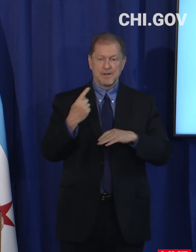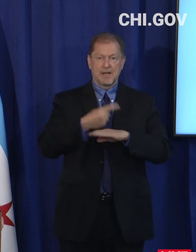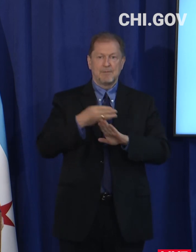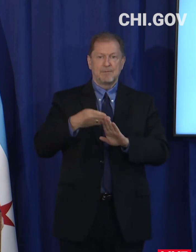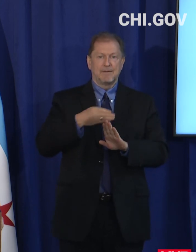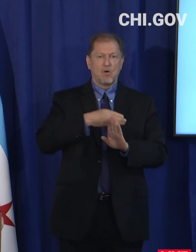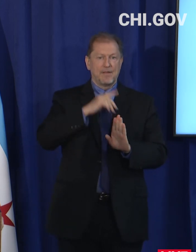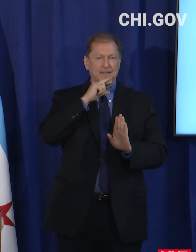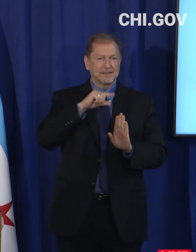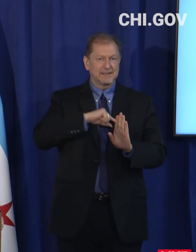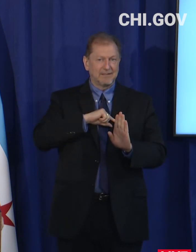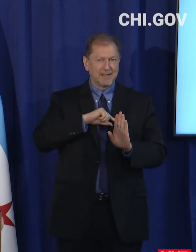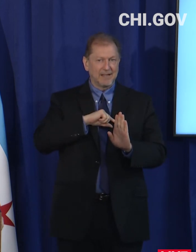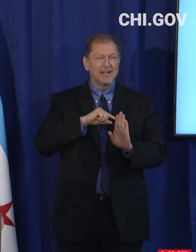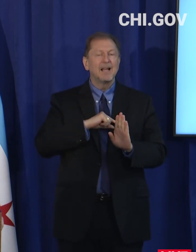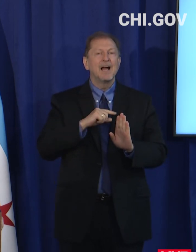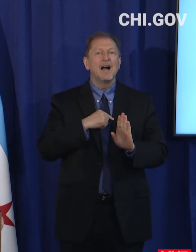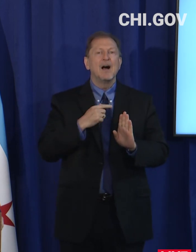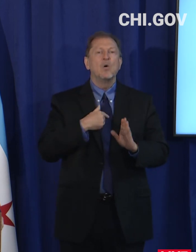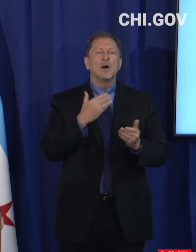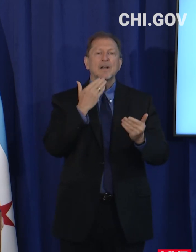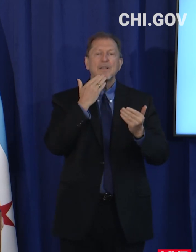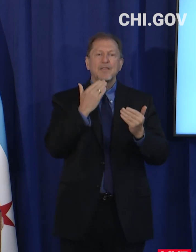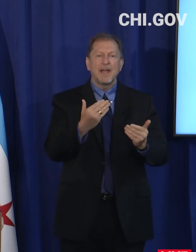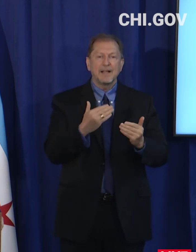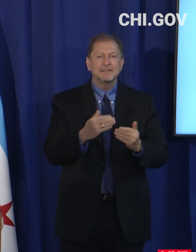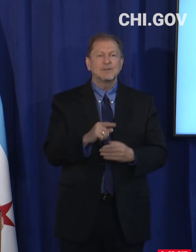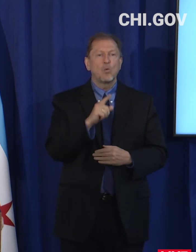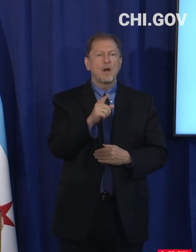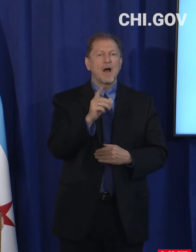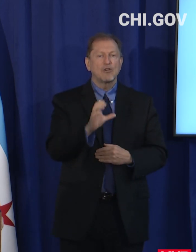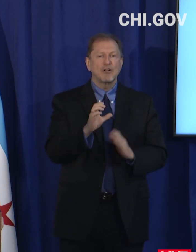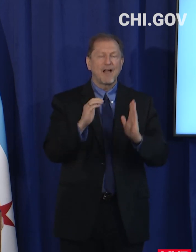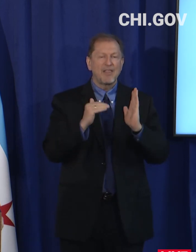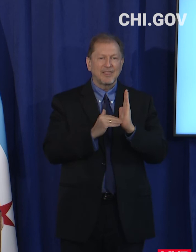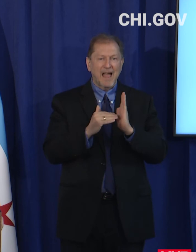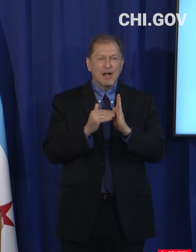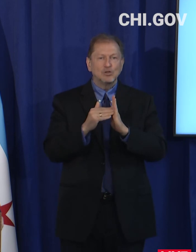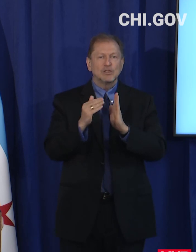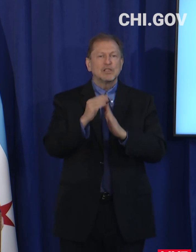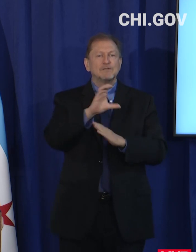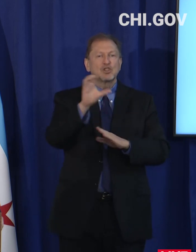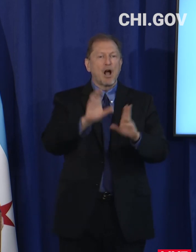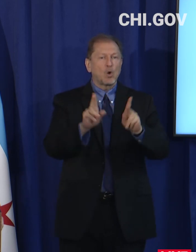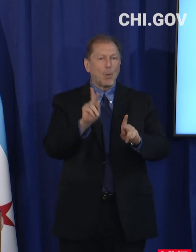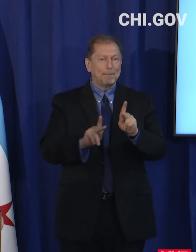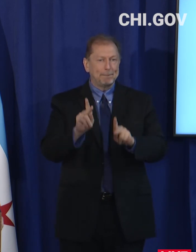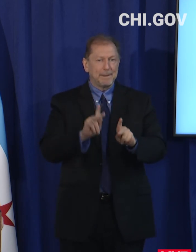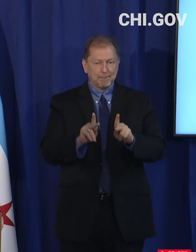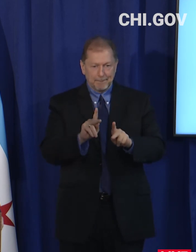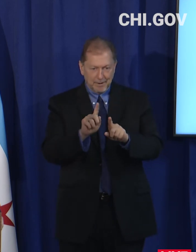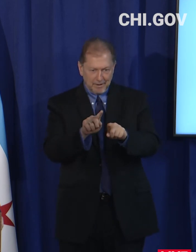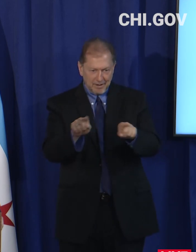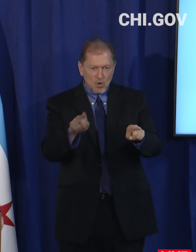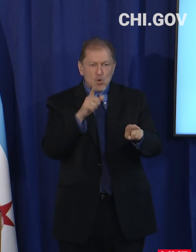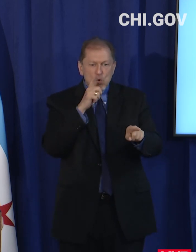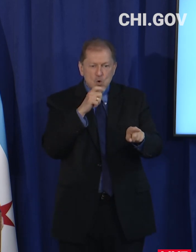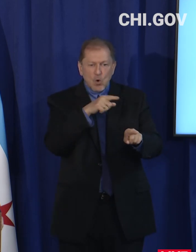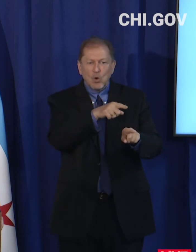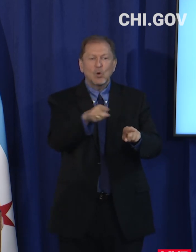the tens or likely hundreds of thousands of Chicagoans that have already made